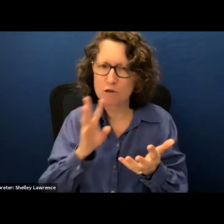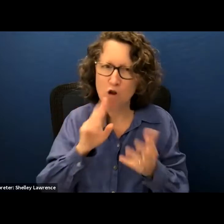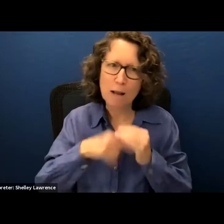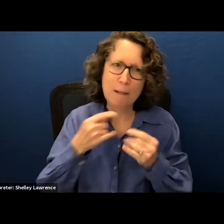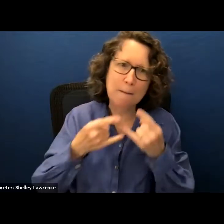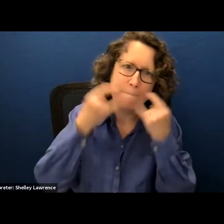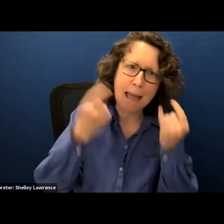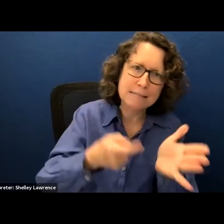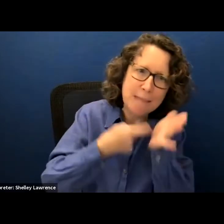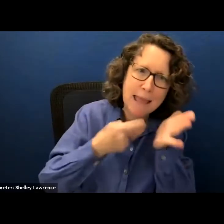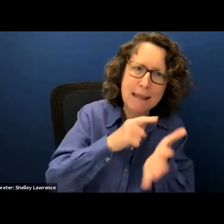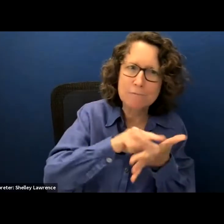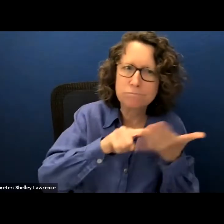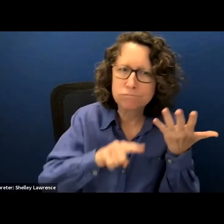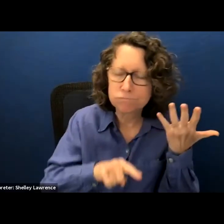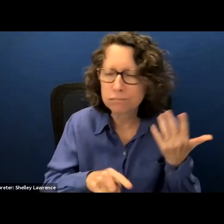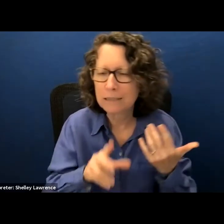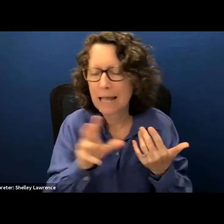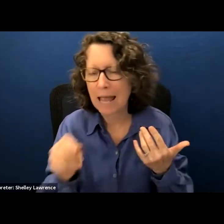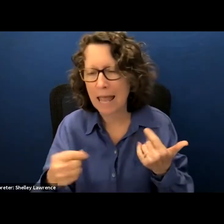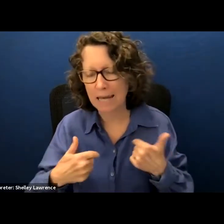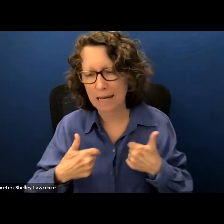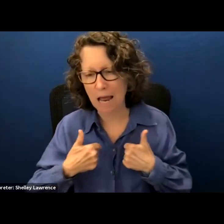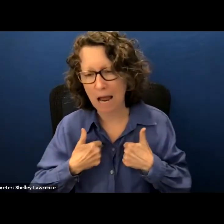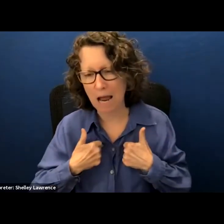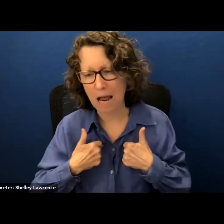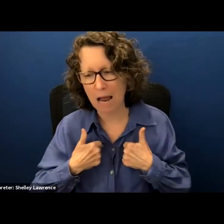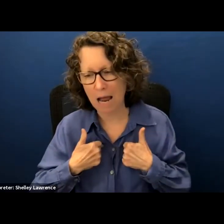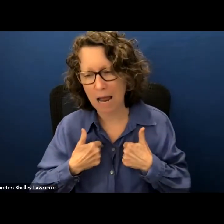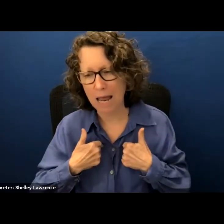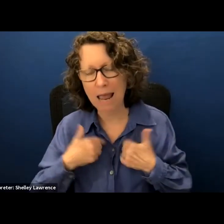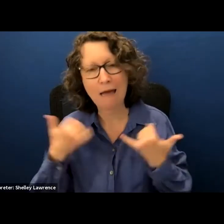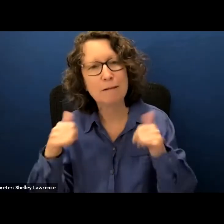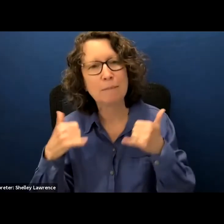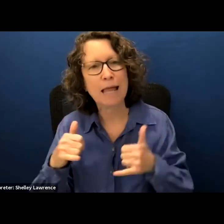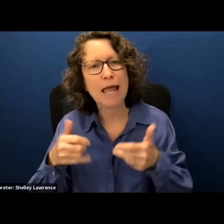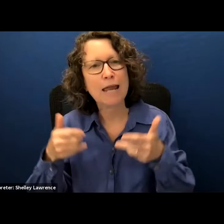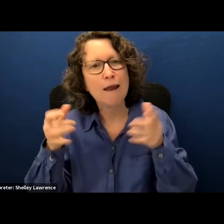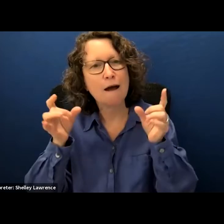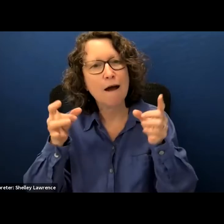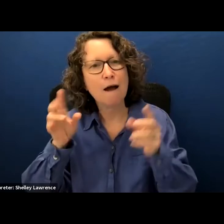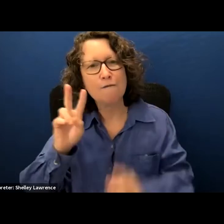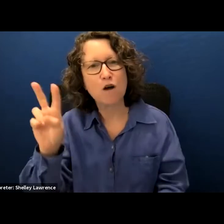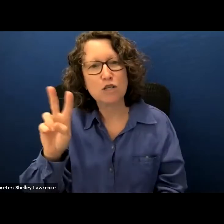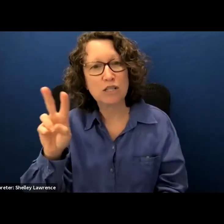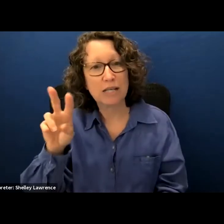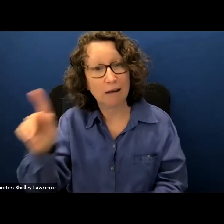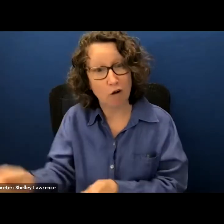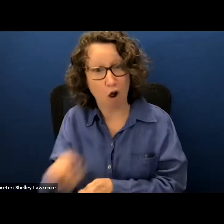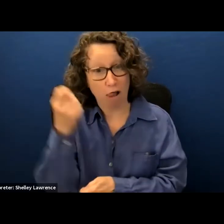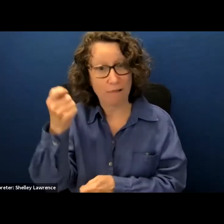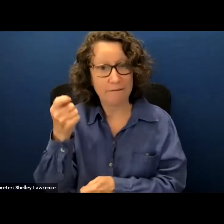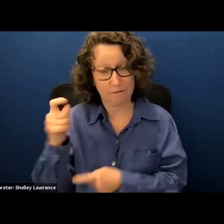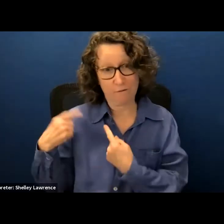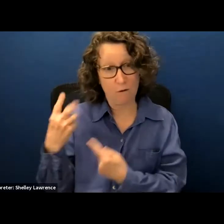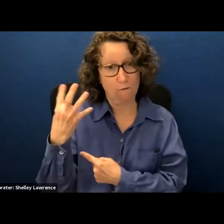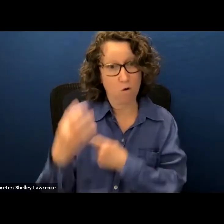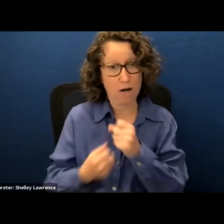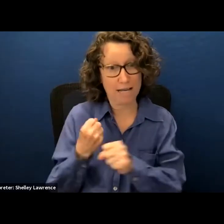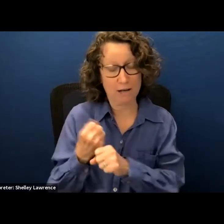mask mandates and everything, and I have played like varsity golf for like 4 years now, and I'm